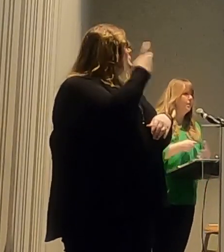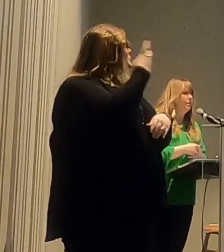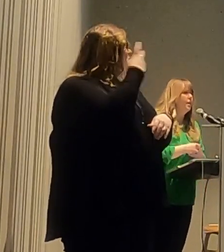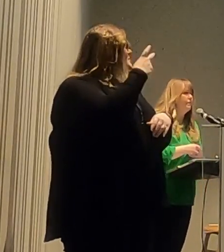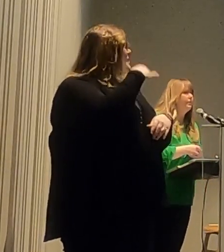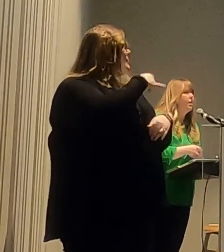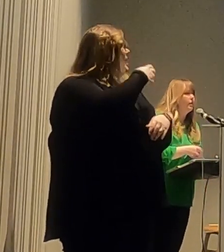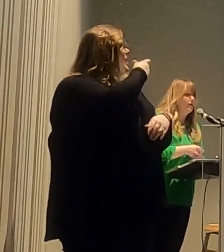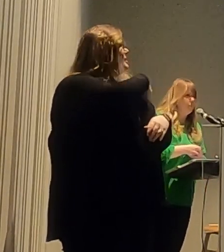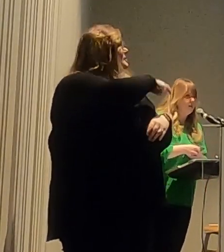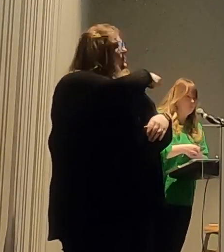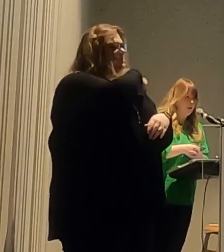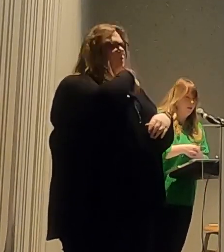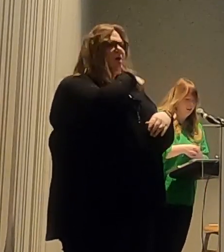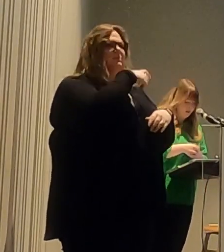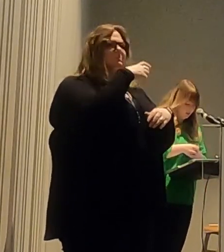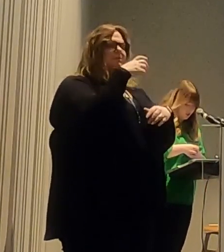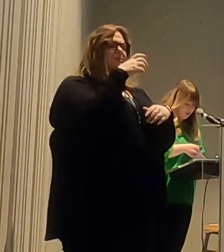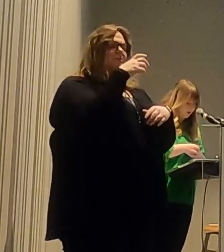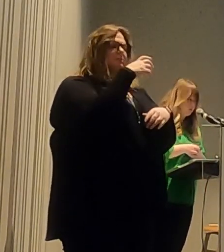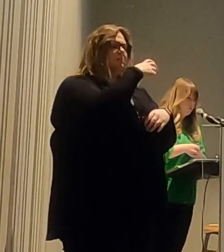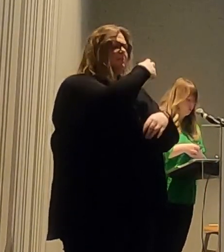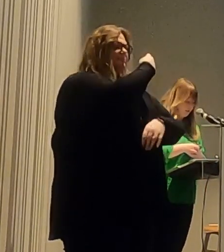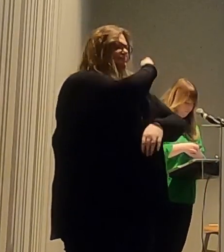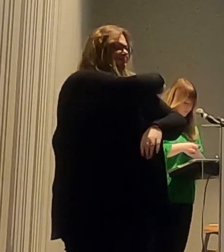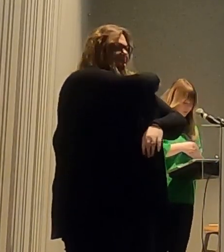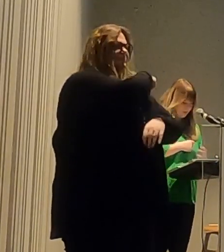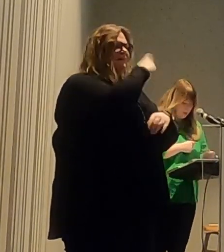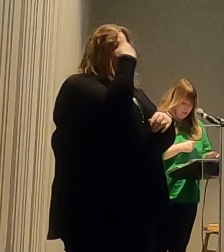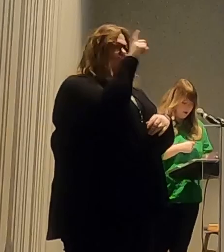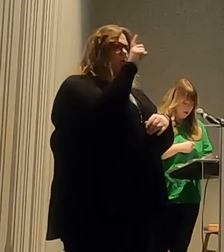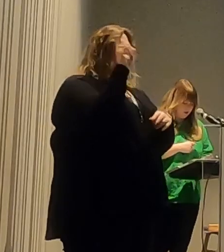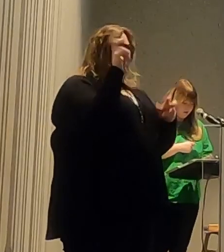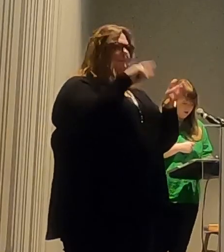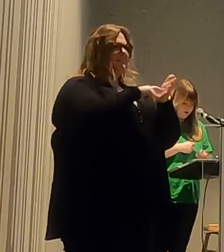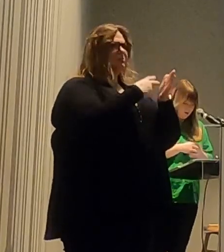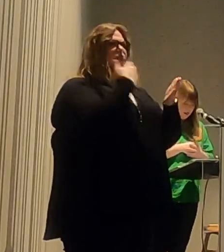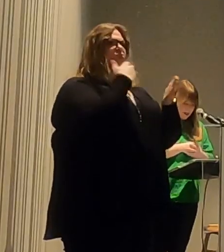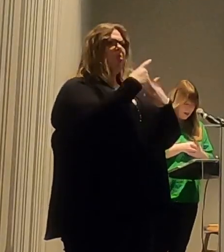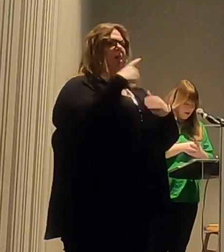a symbol of luck and prosperity in the Chinese culture.